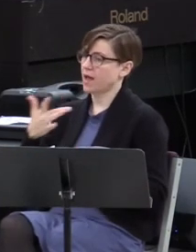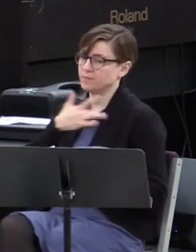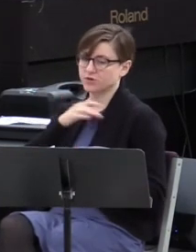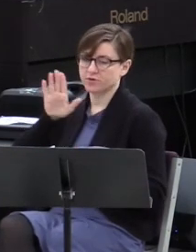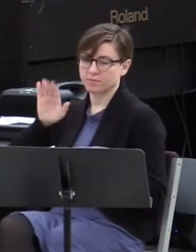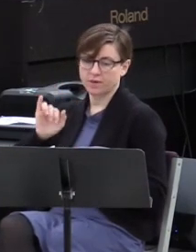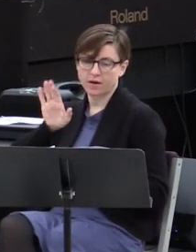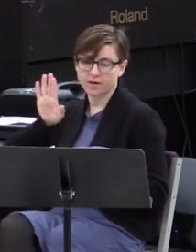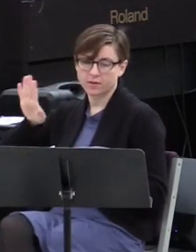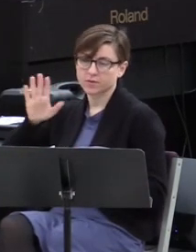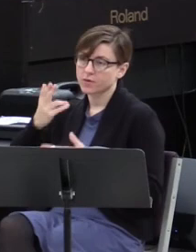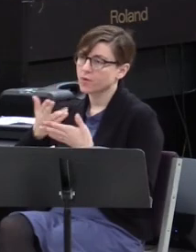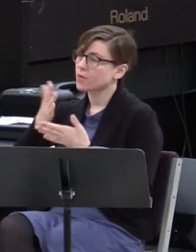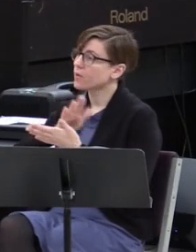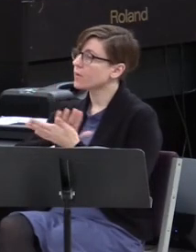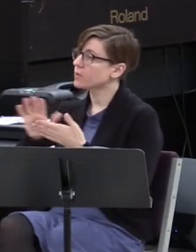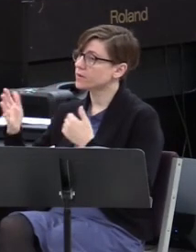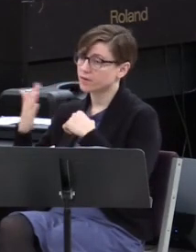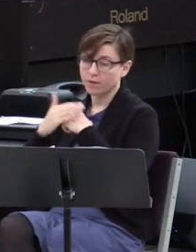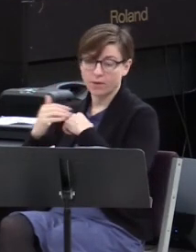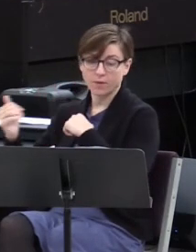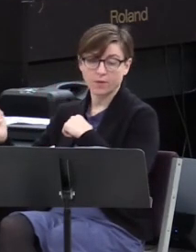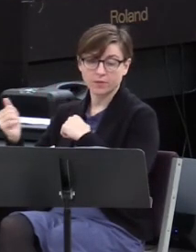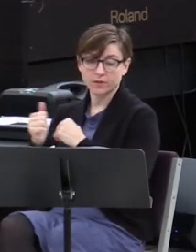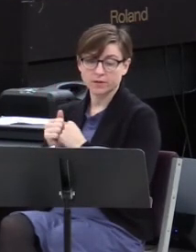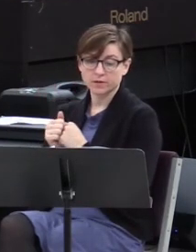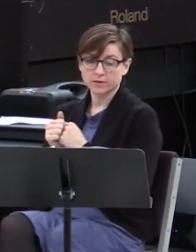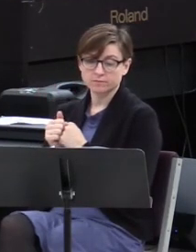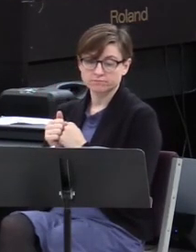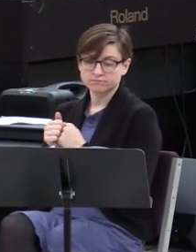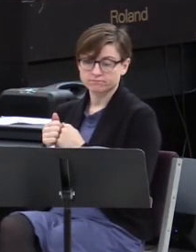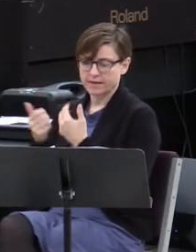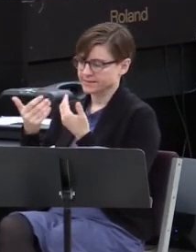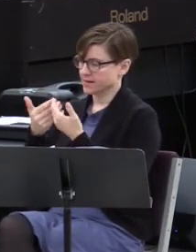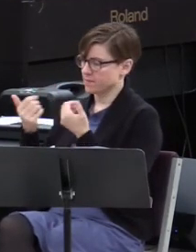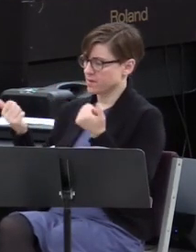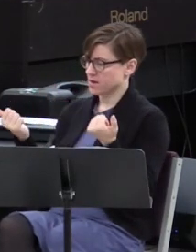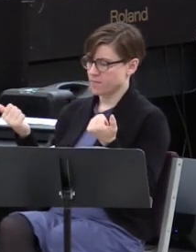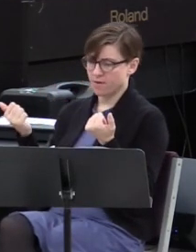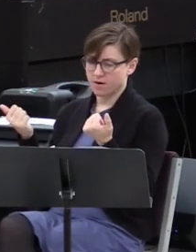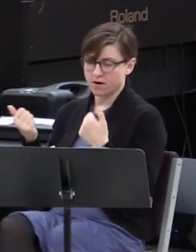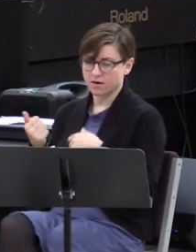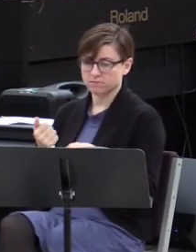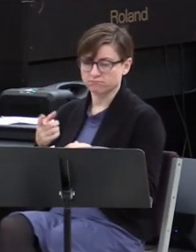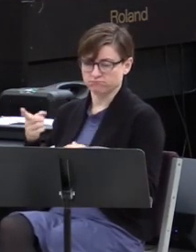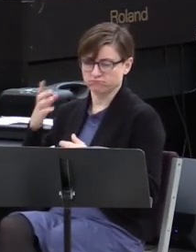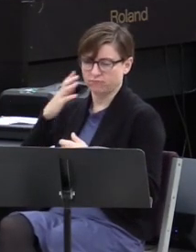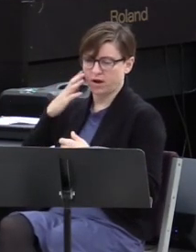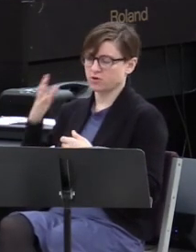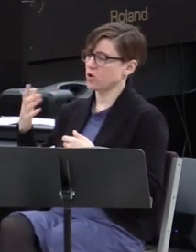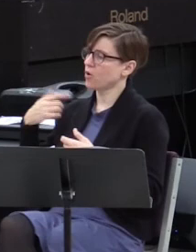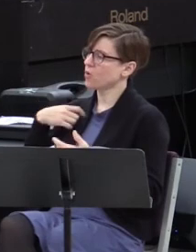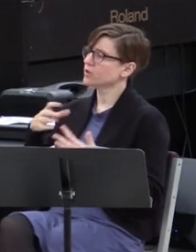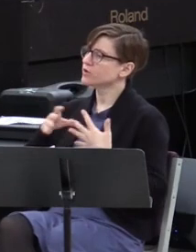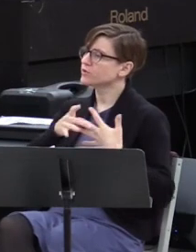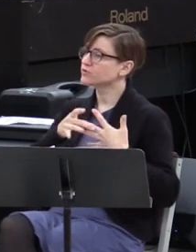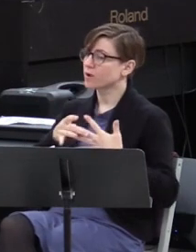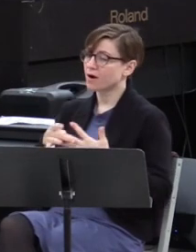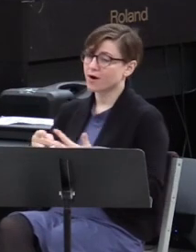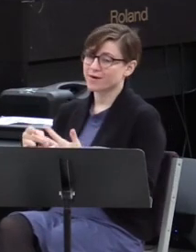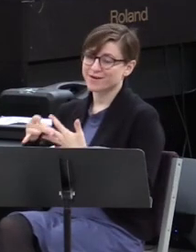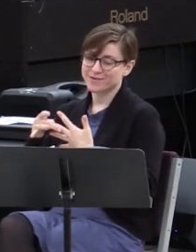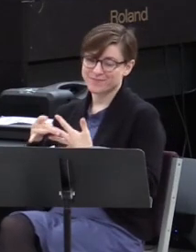captured by your holy calling. Set me apart. I know